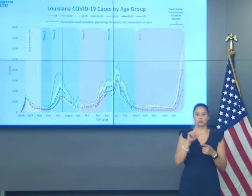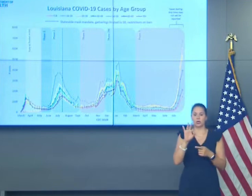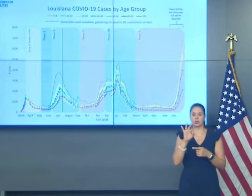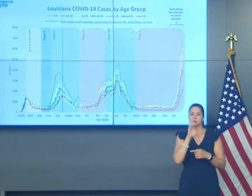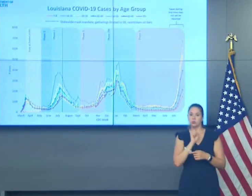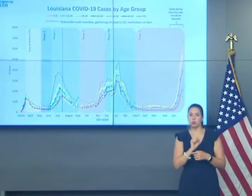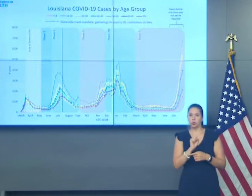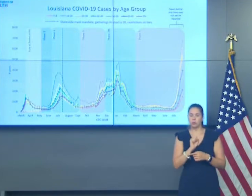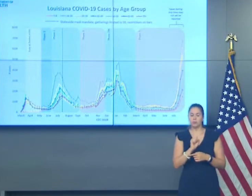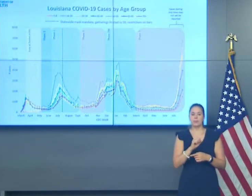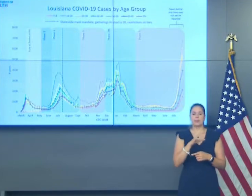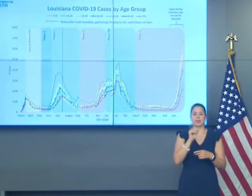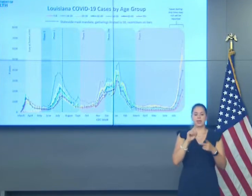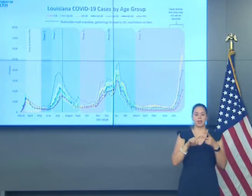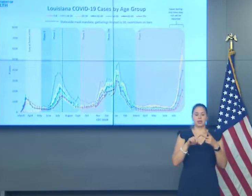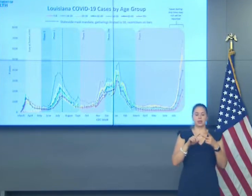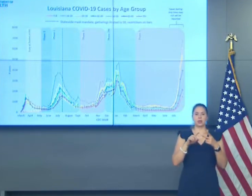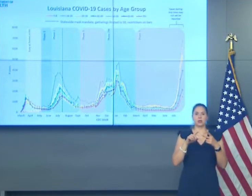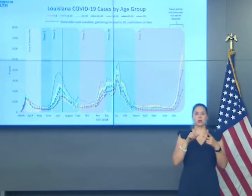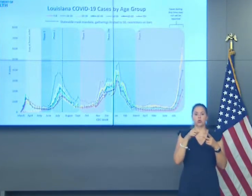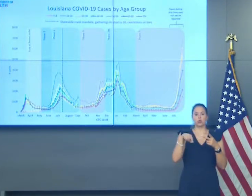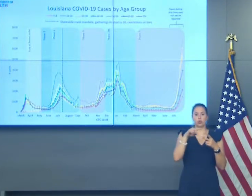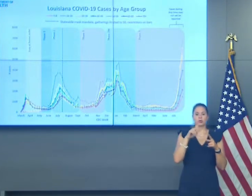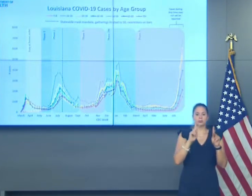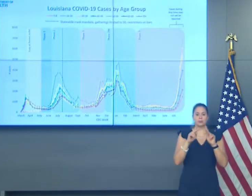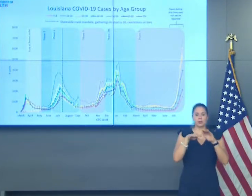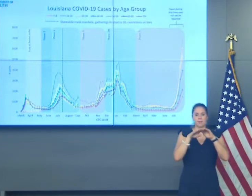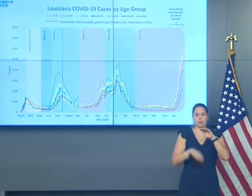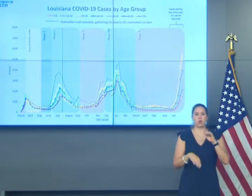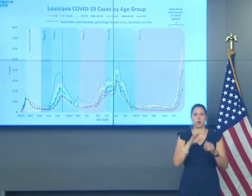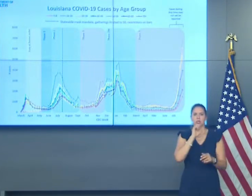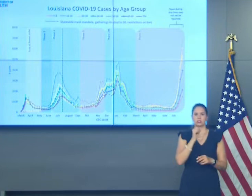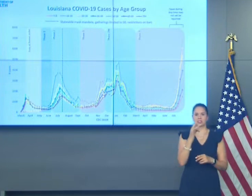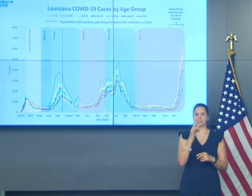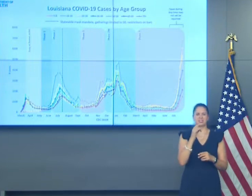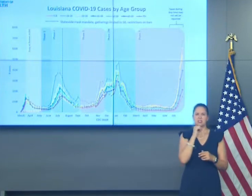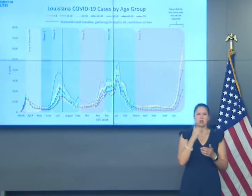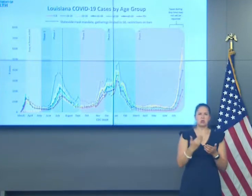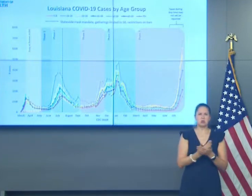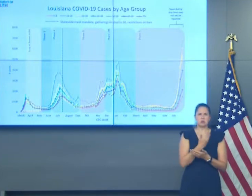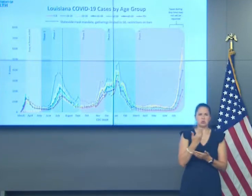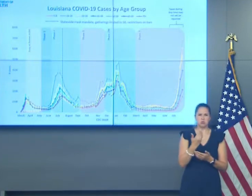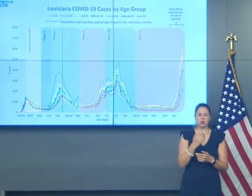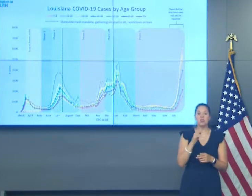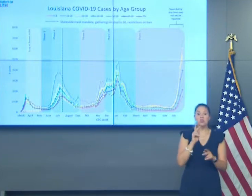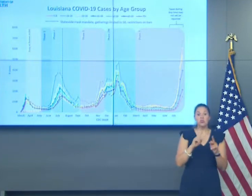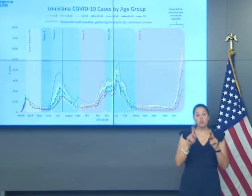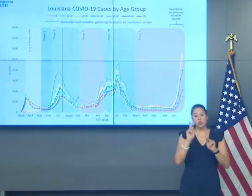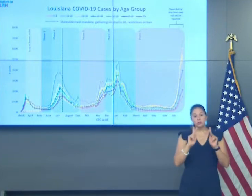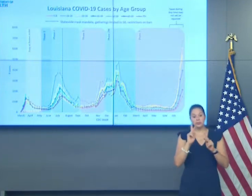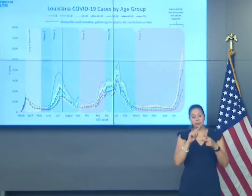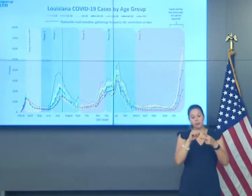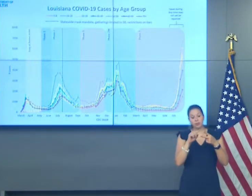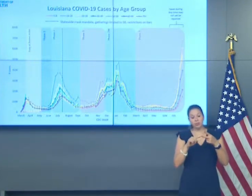29, and the individuals below the age of 18. That's not a new trend. Individuals of that age are